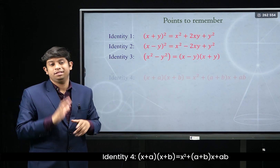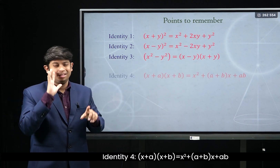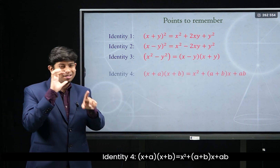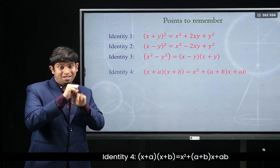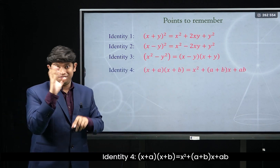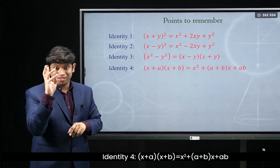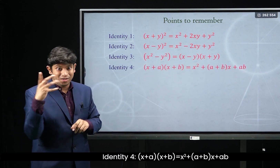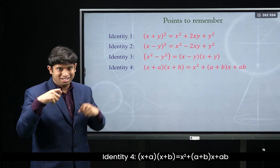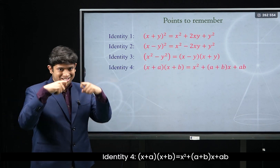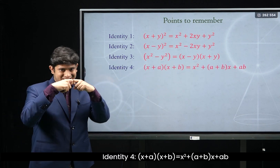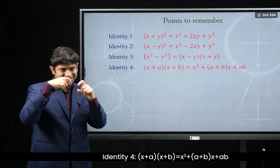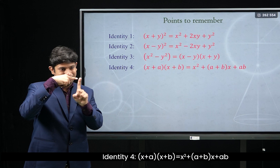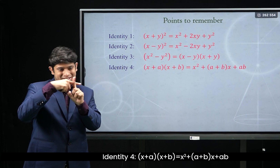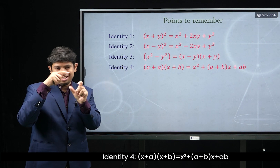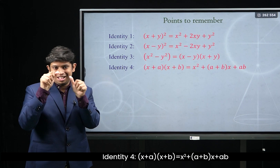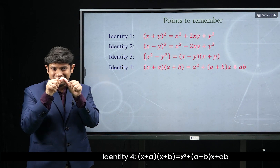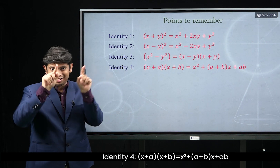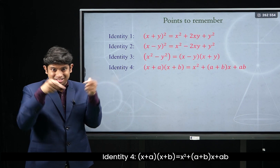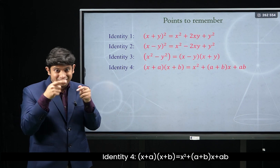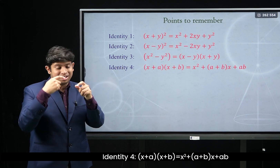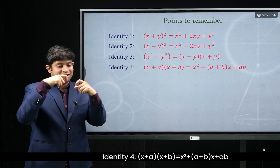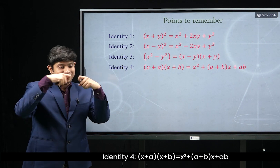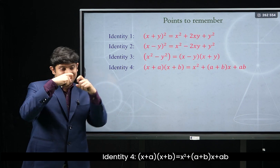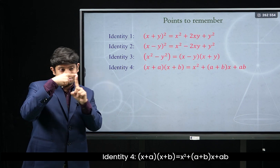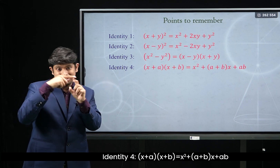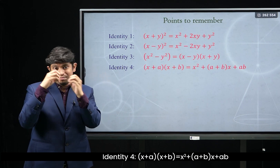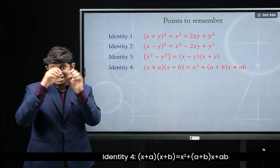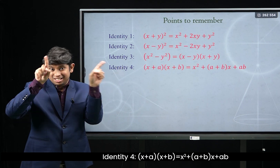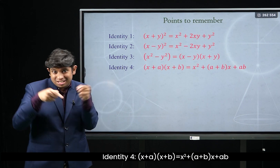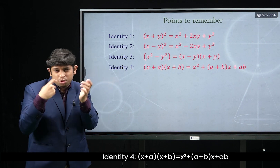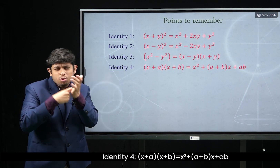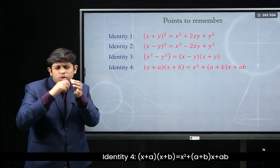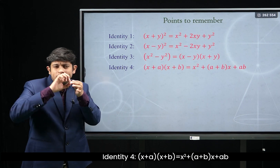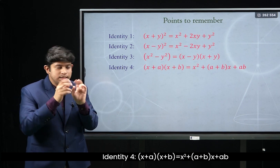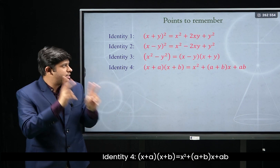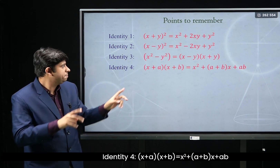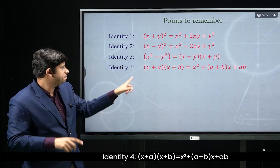Identity 4. X plus a into x plus b is equal to x square plus a plus b into x plus ab.